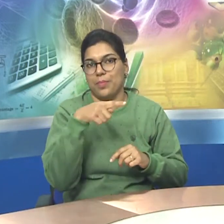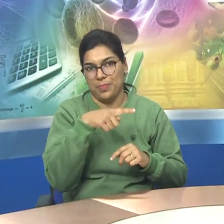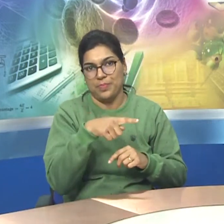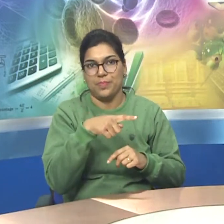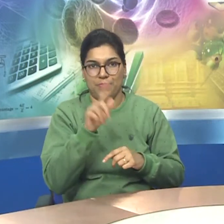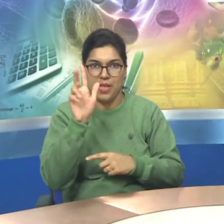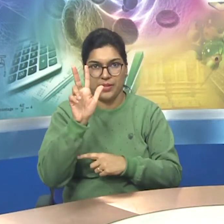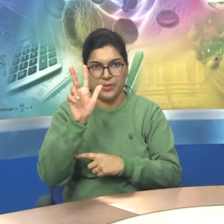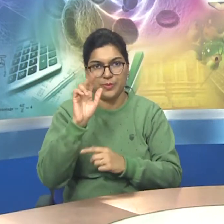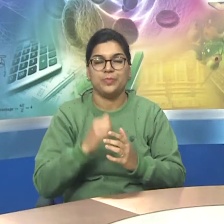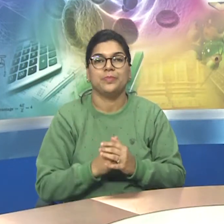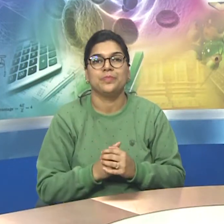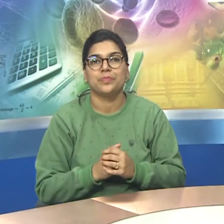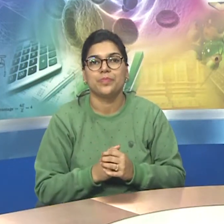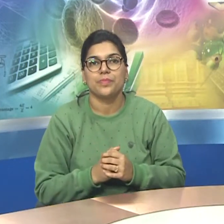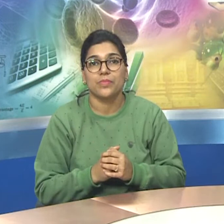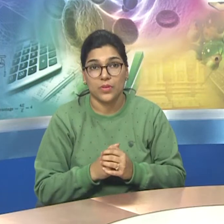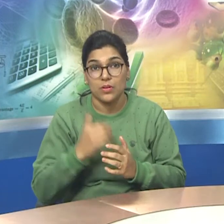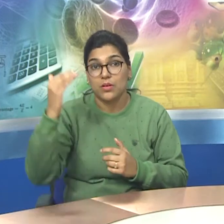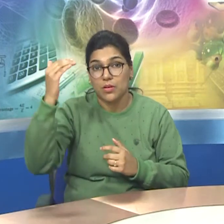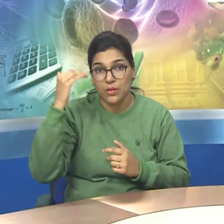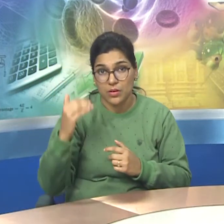While passing through a forest,